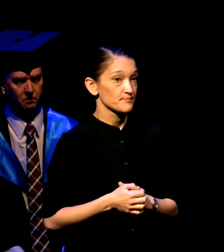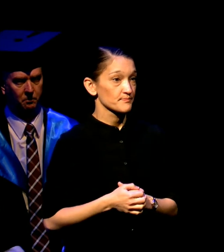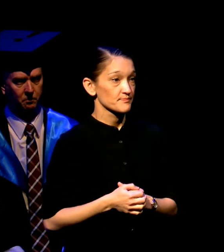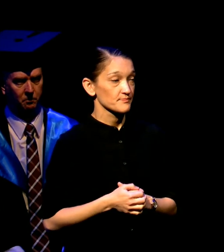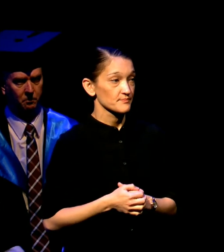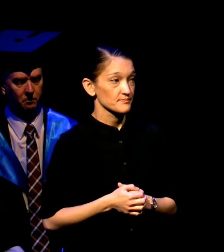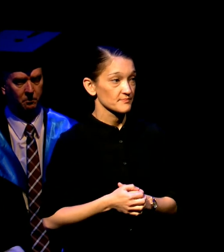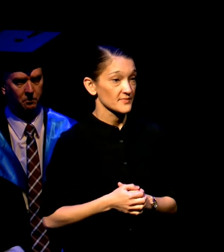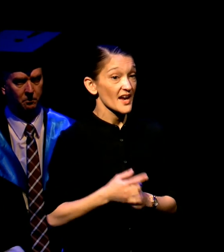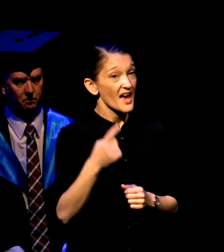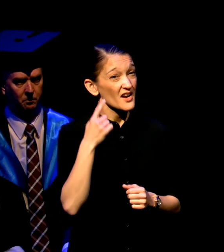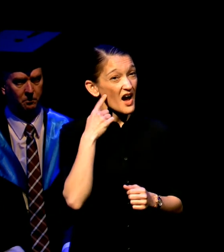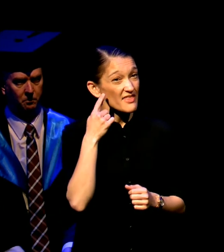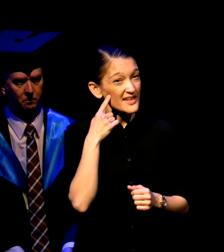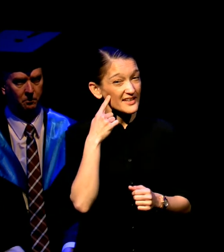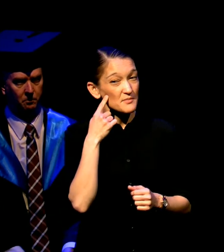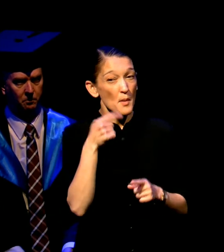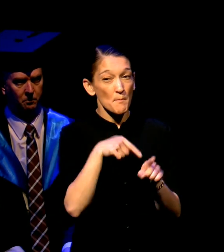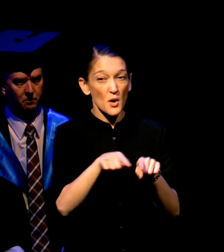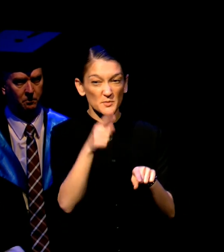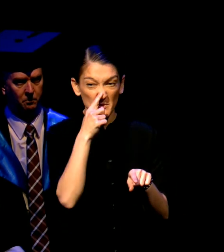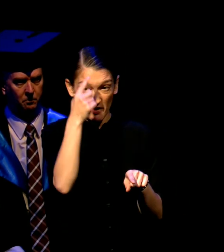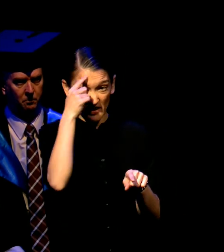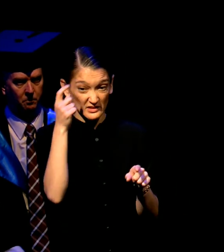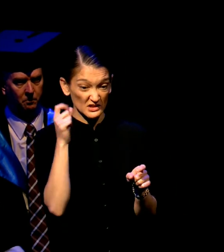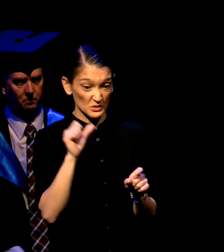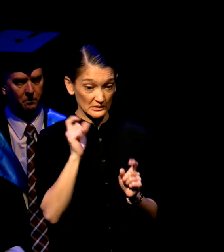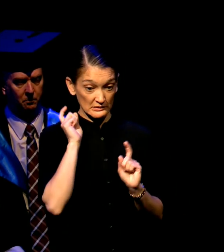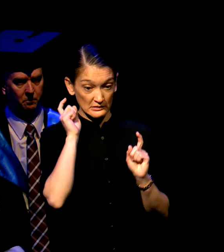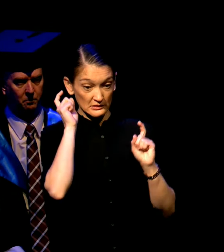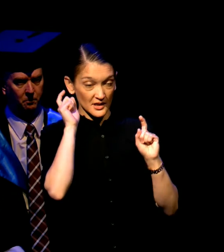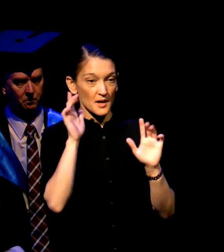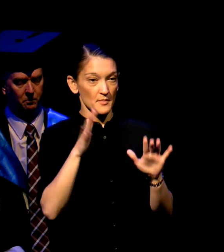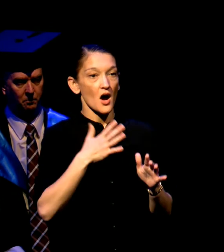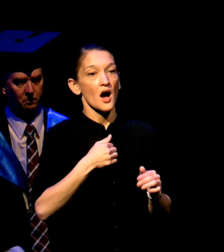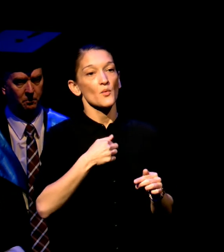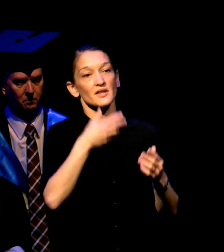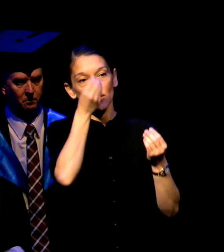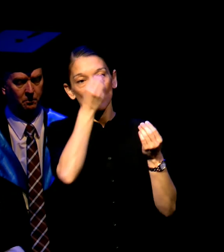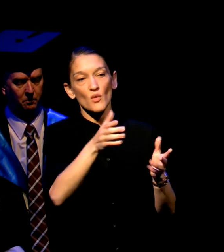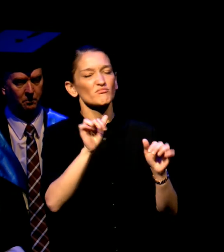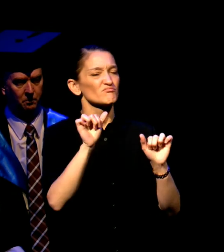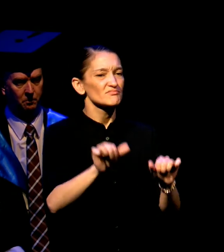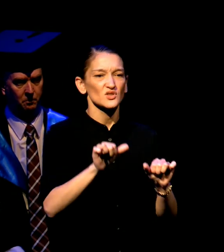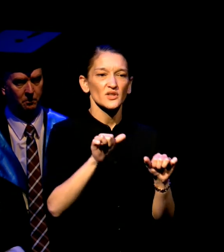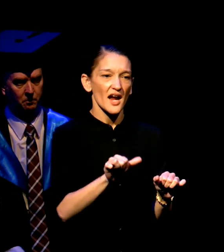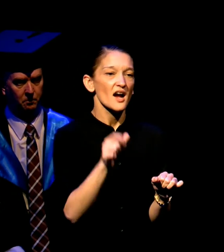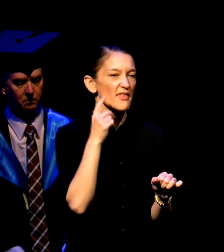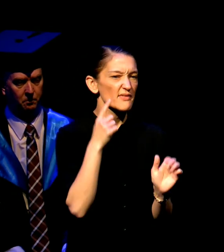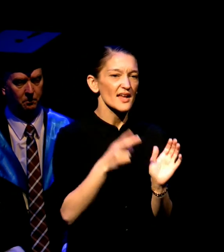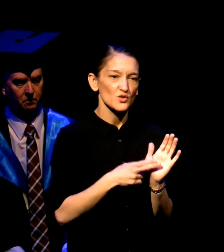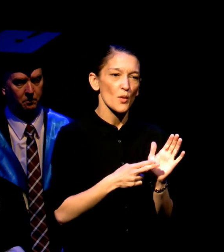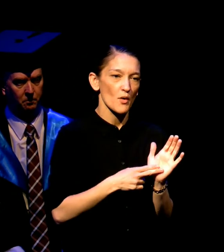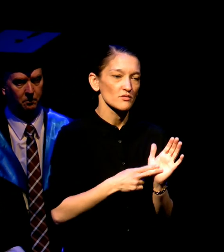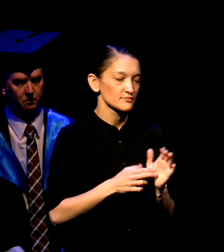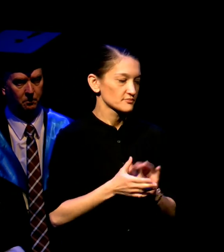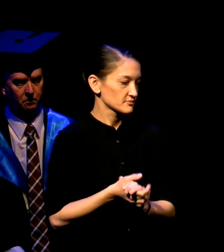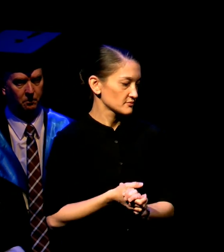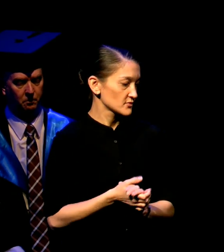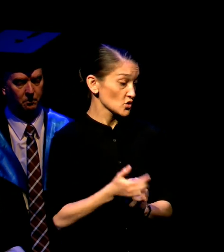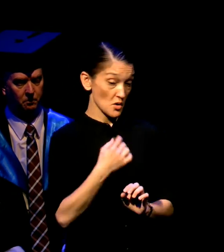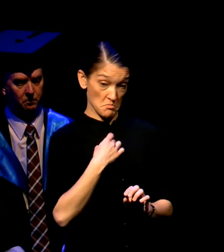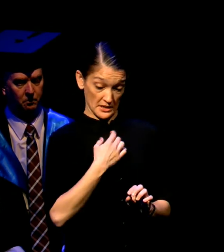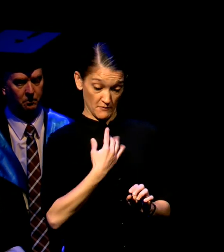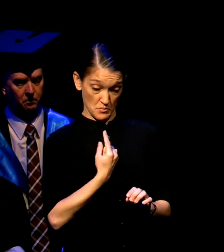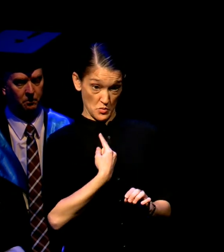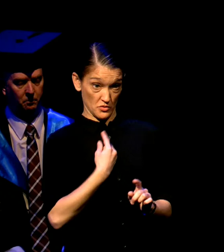where we should be concerned about this. I'm here to tell you that that's okay. So as I approach what I think is the midpoint of my